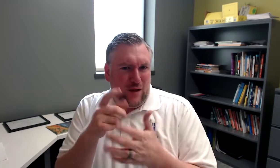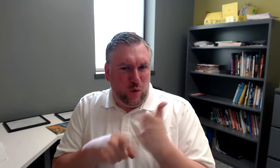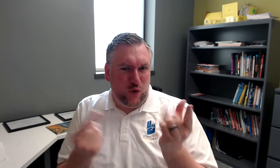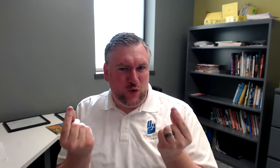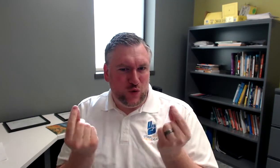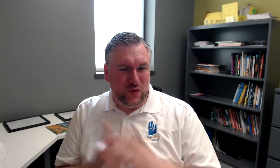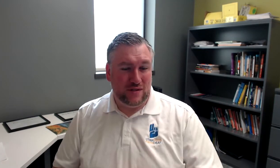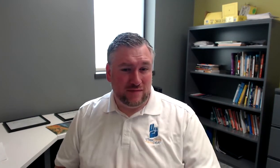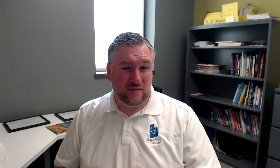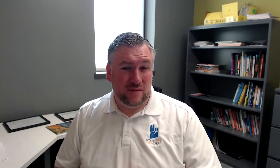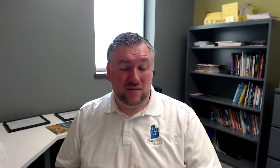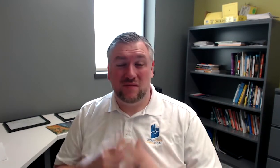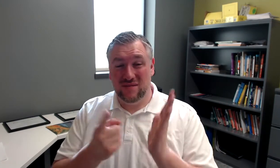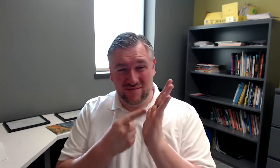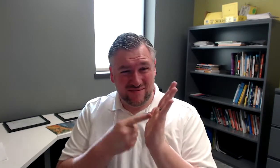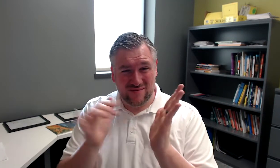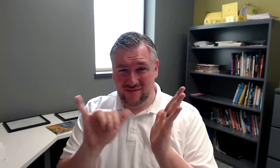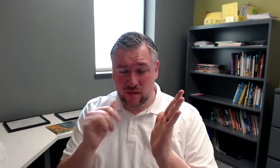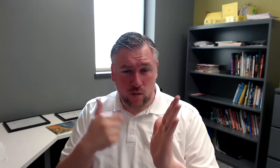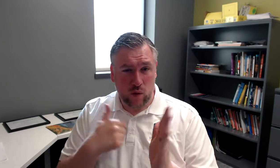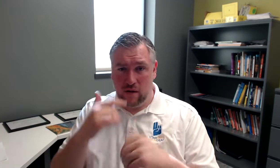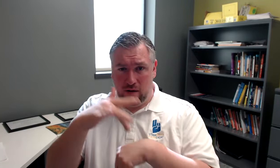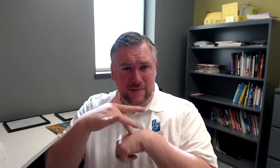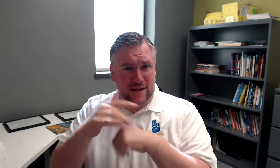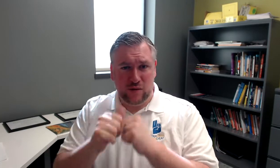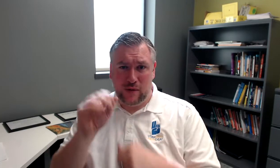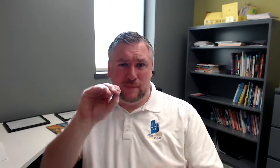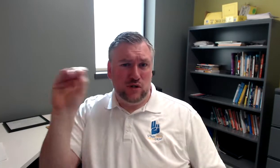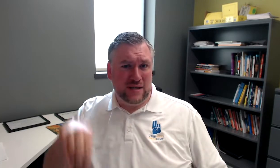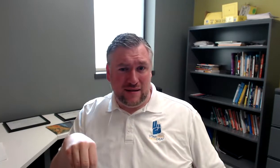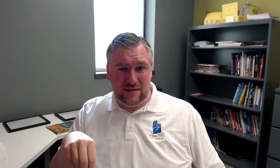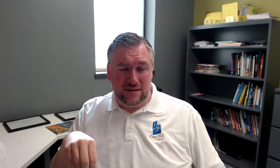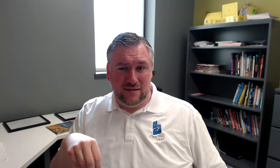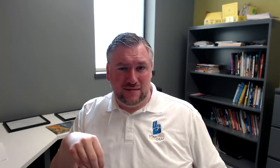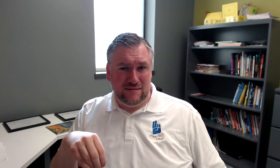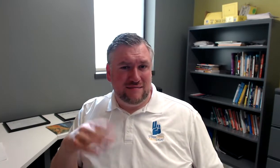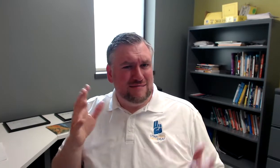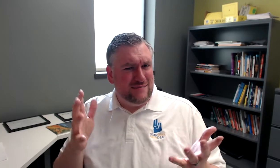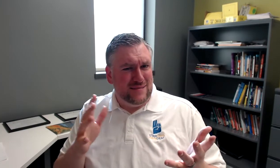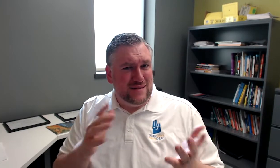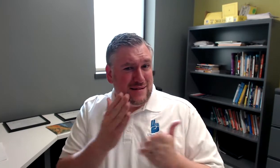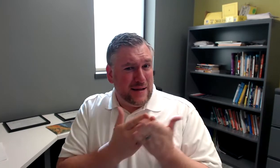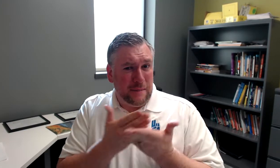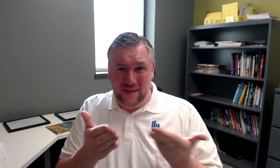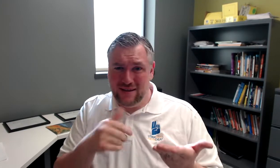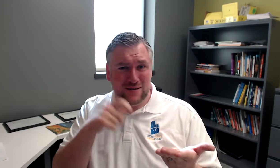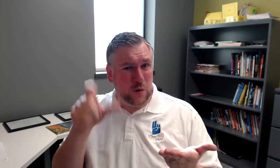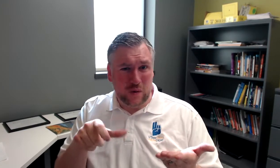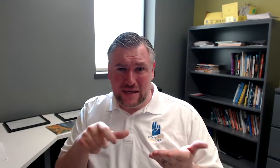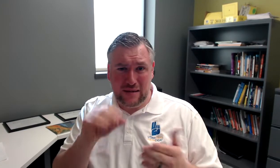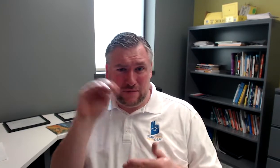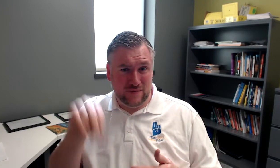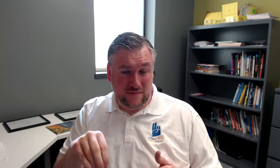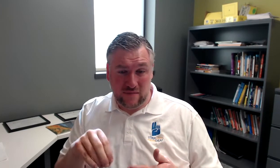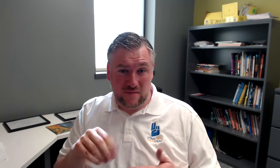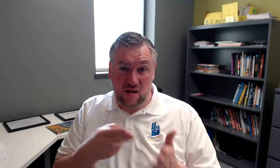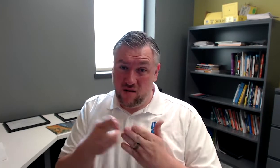The numbers need to match what you're doing. Sometimes, too, we're obsessed with percentages. And some things don't need a